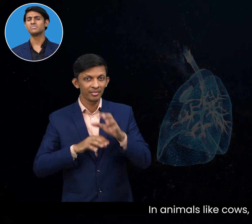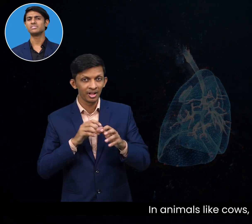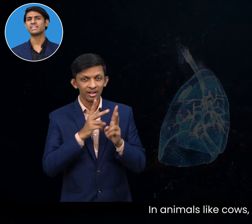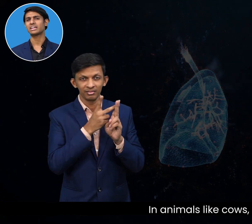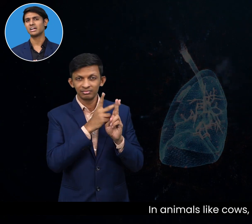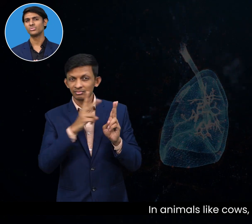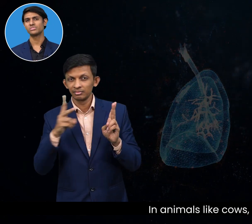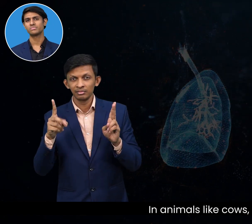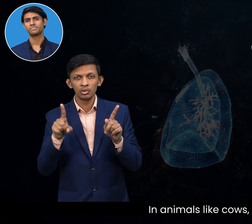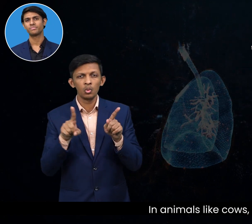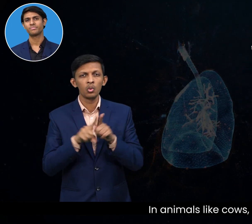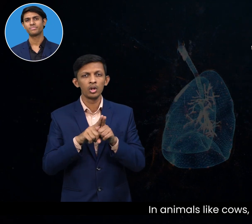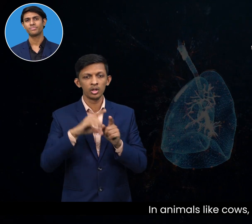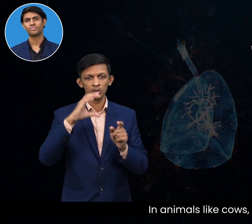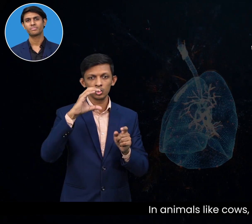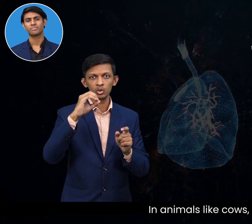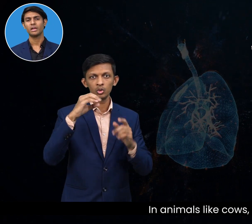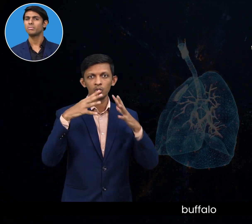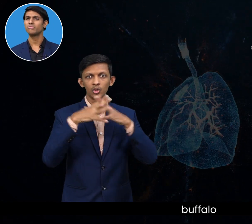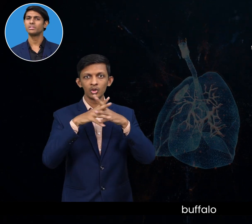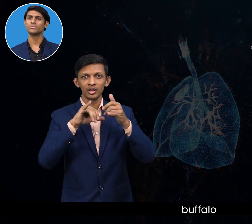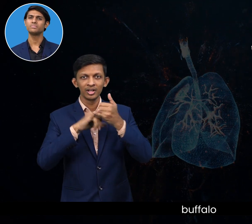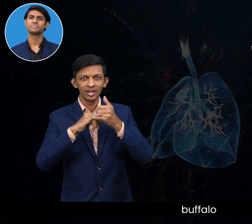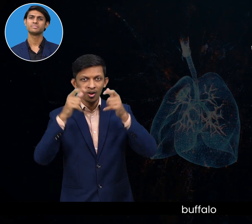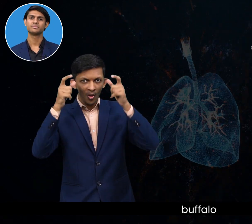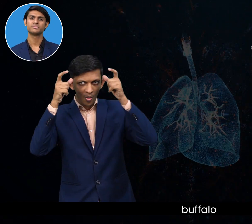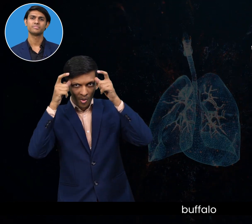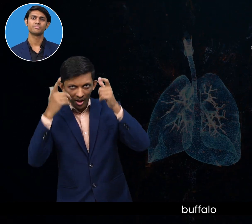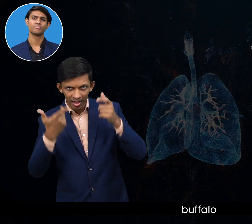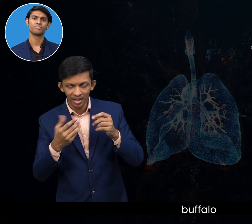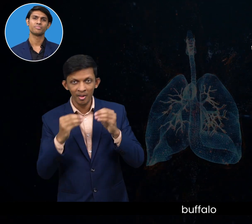In animals like cows, buffalo,